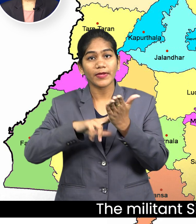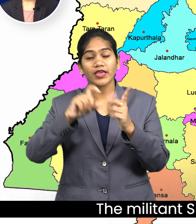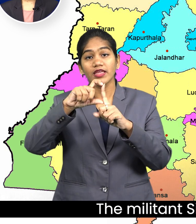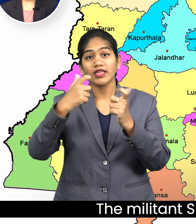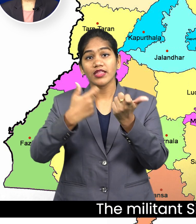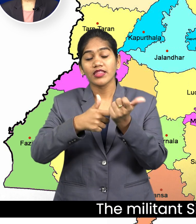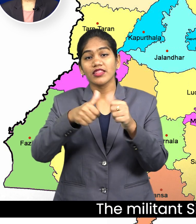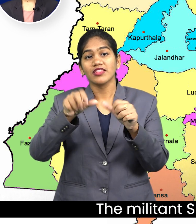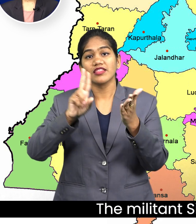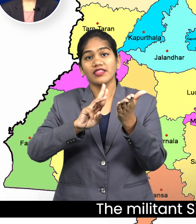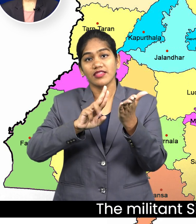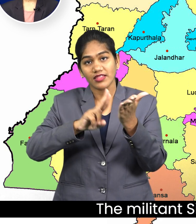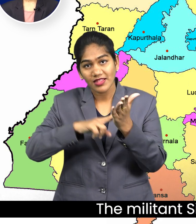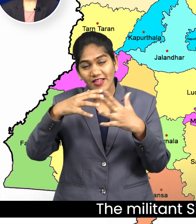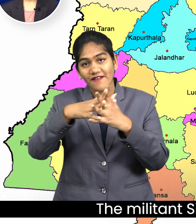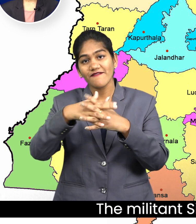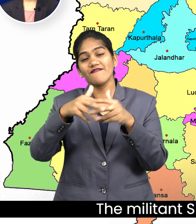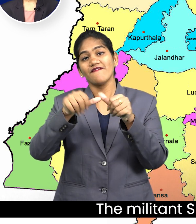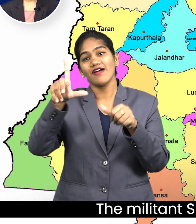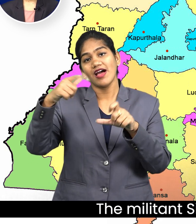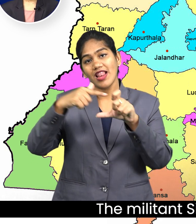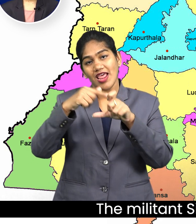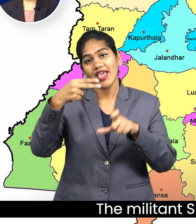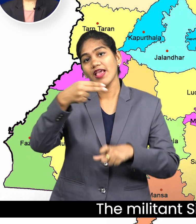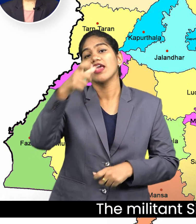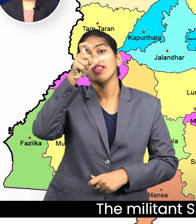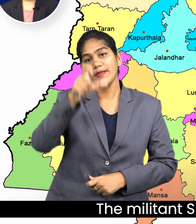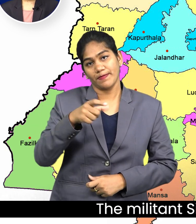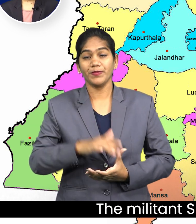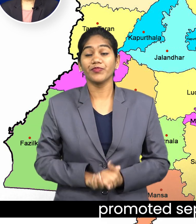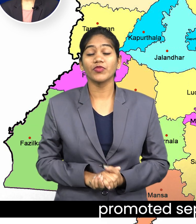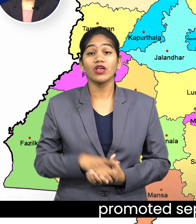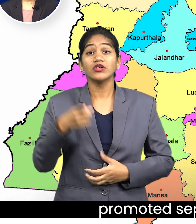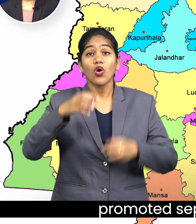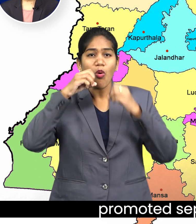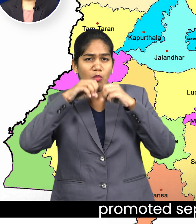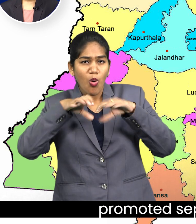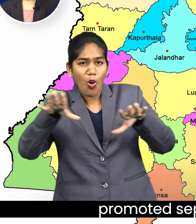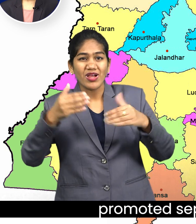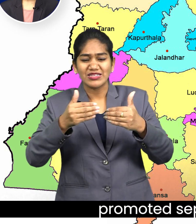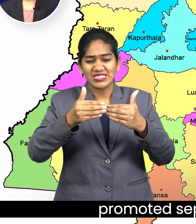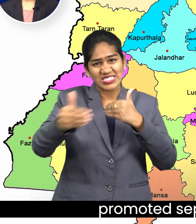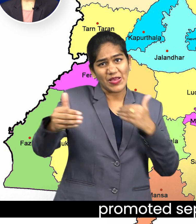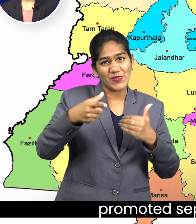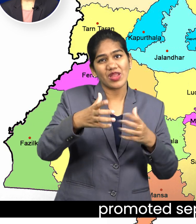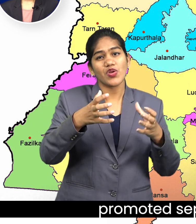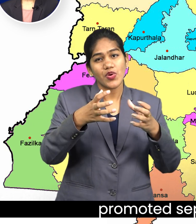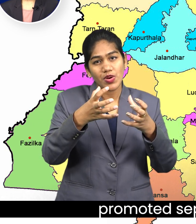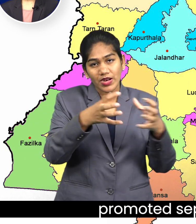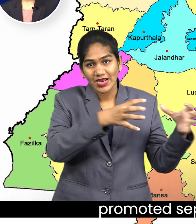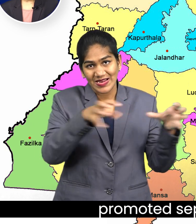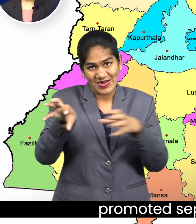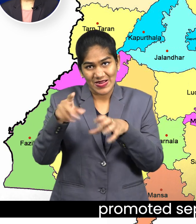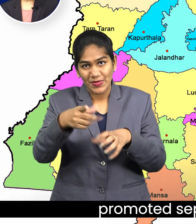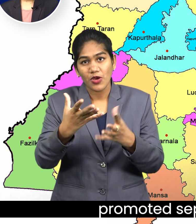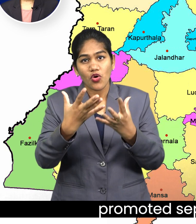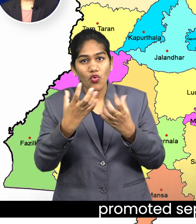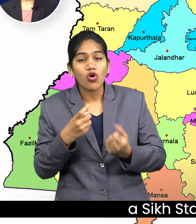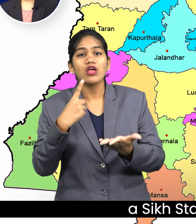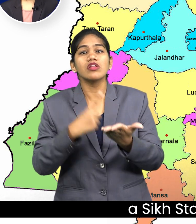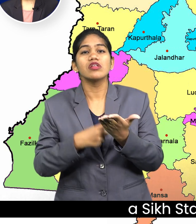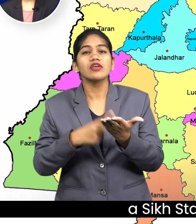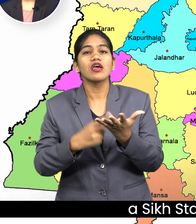promoted separatism and demanded